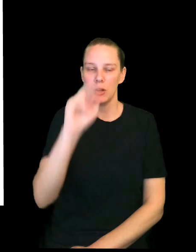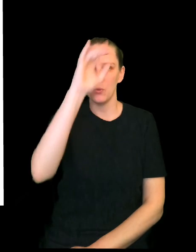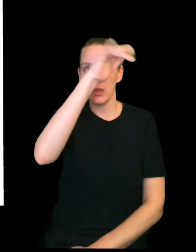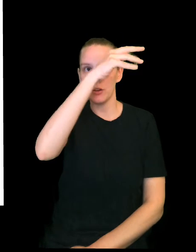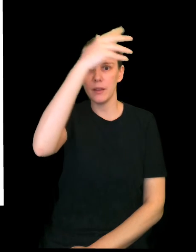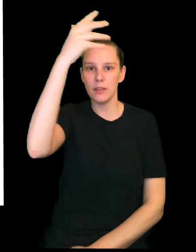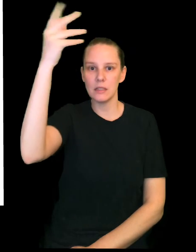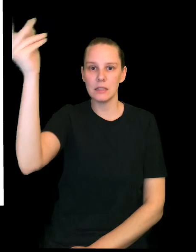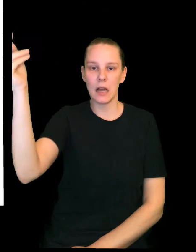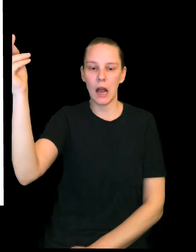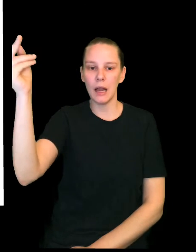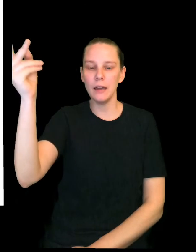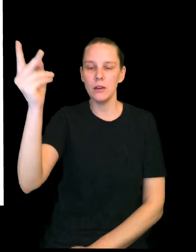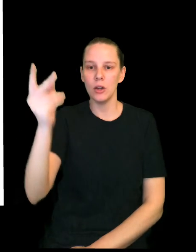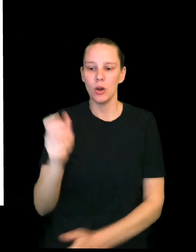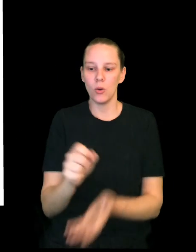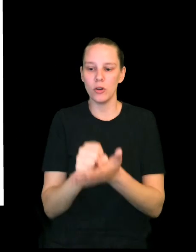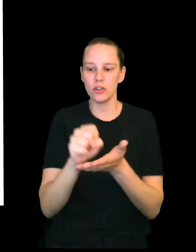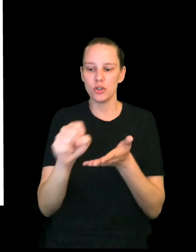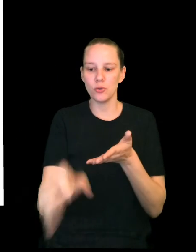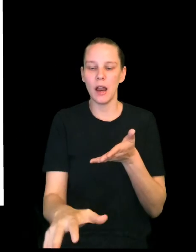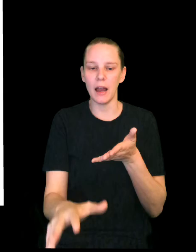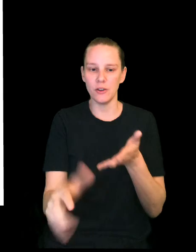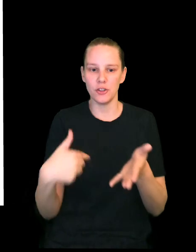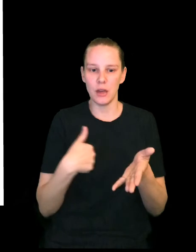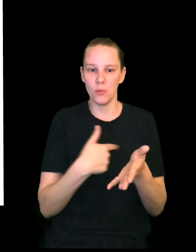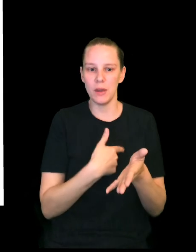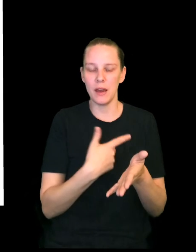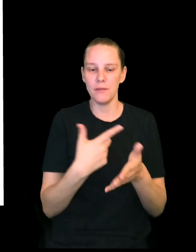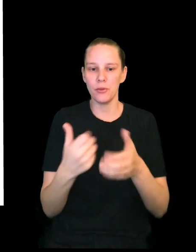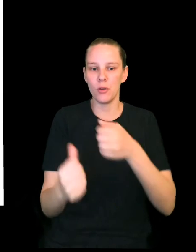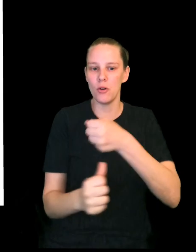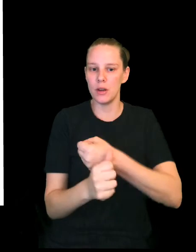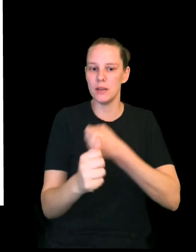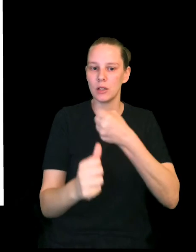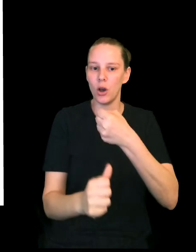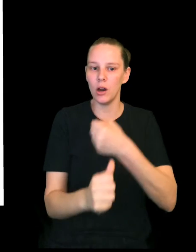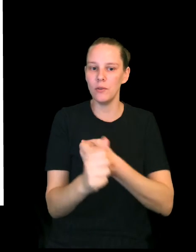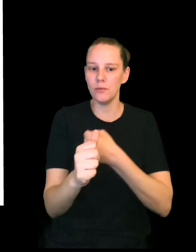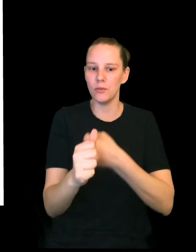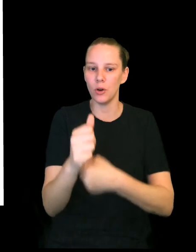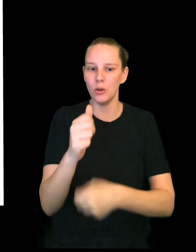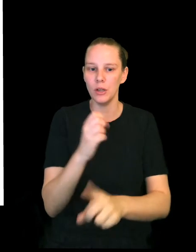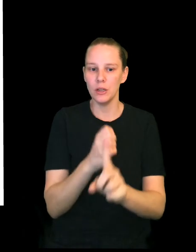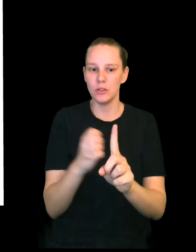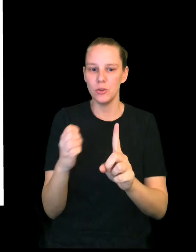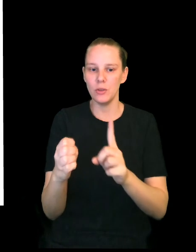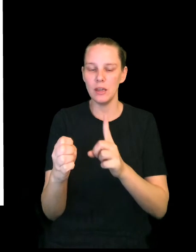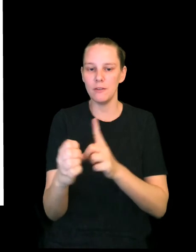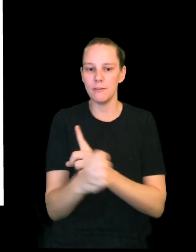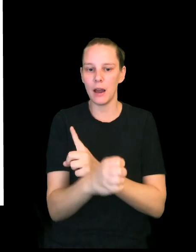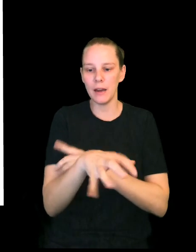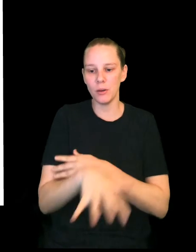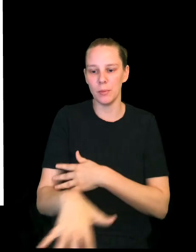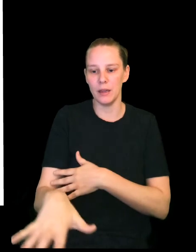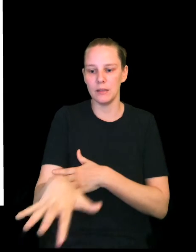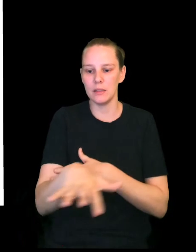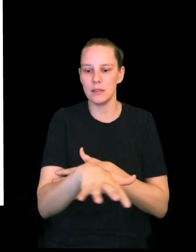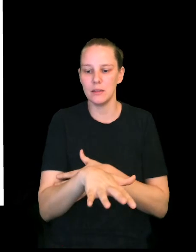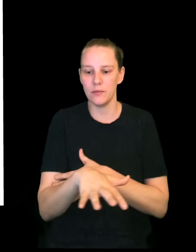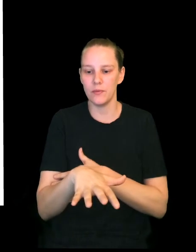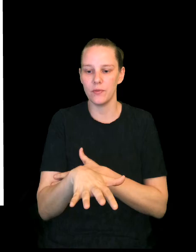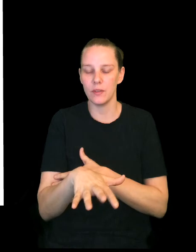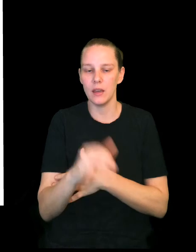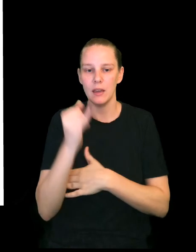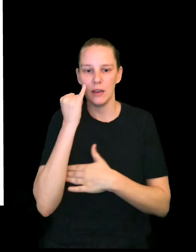Pollution, whether in the sky or trash that we have thrown, is harmful to the